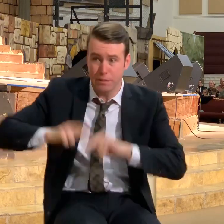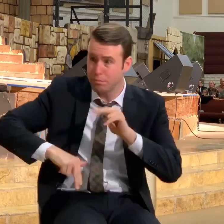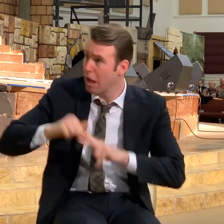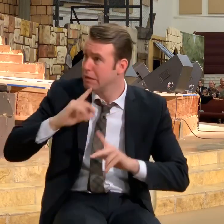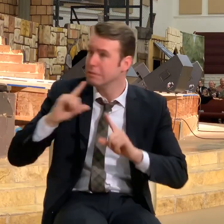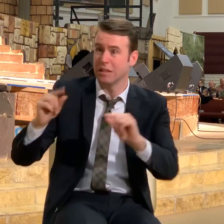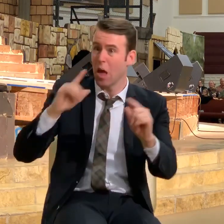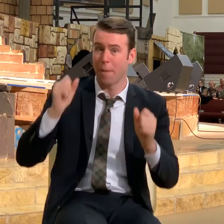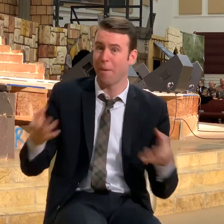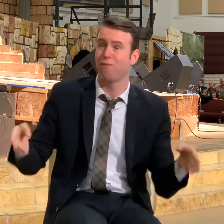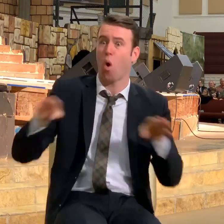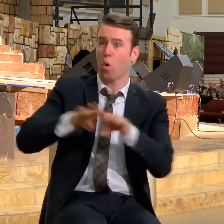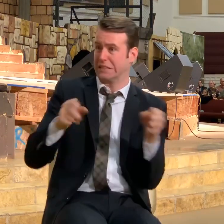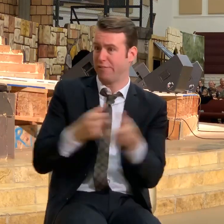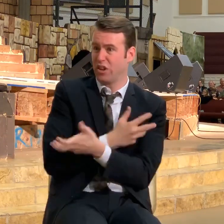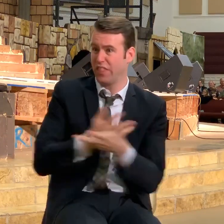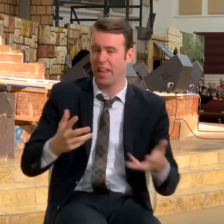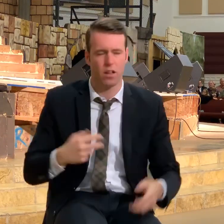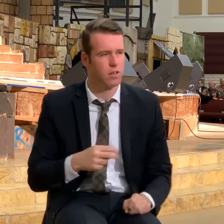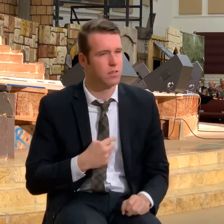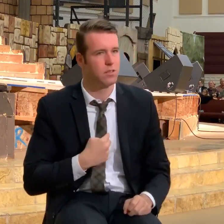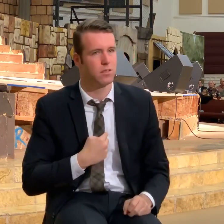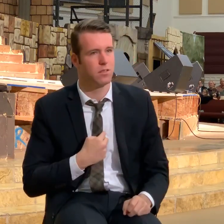and it was going into foreclosure.